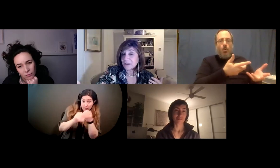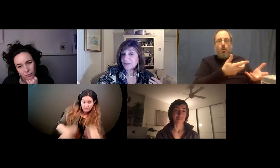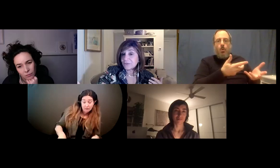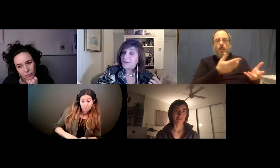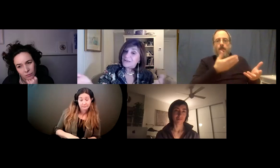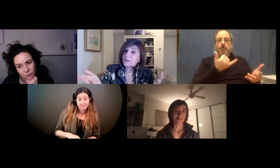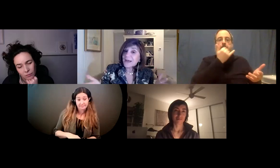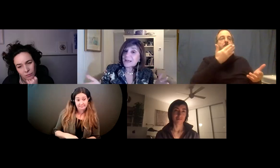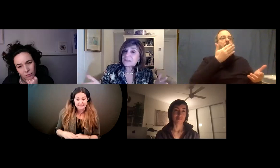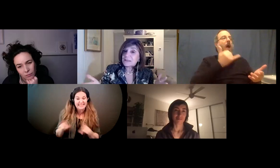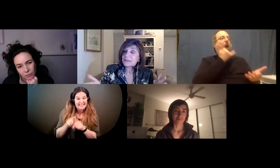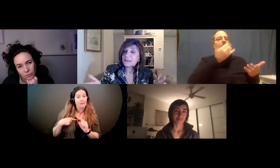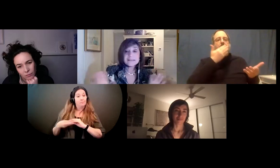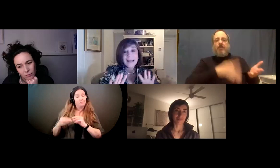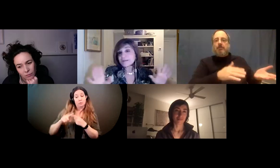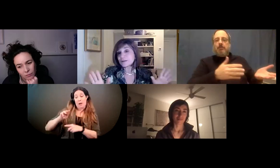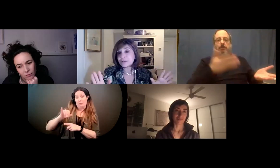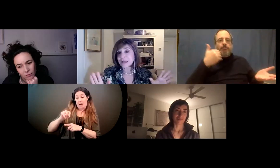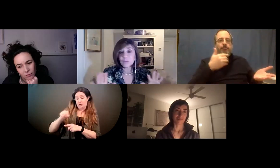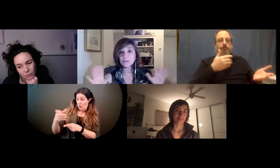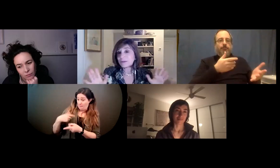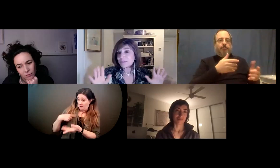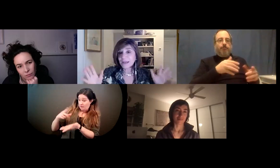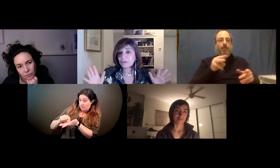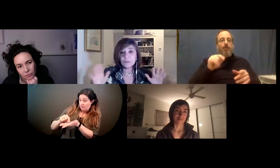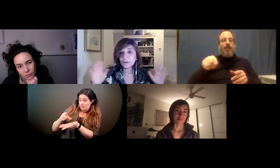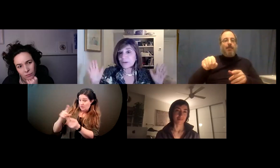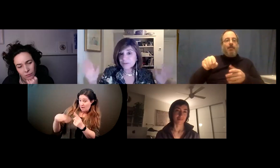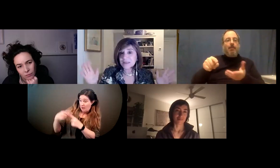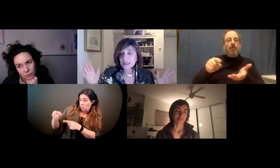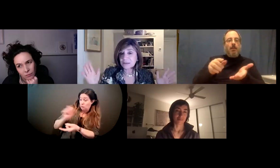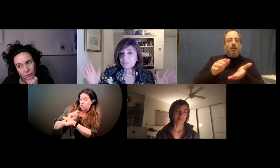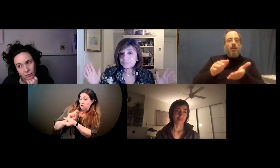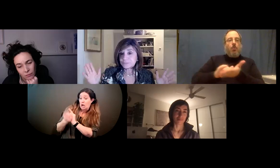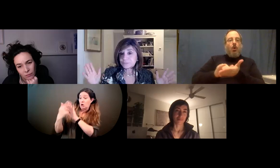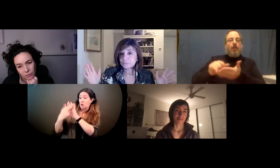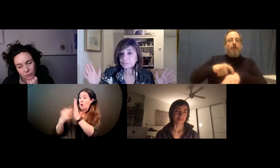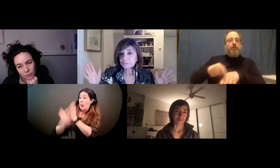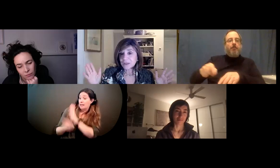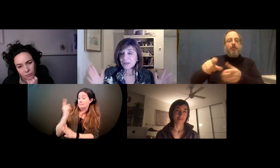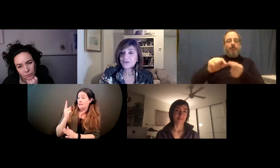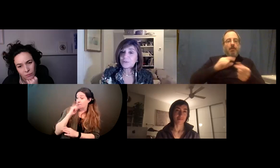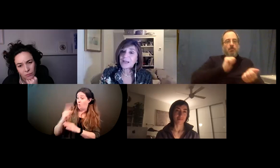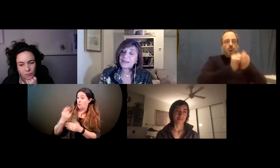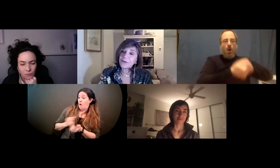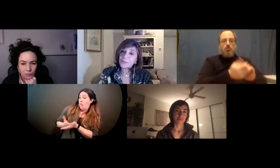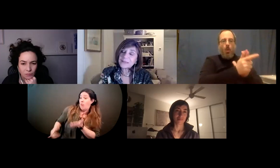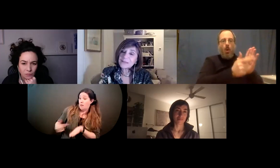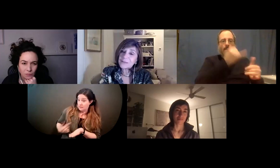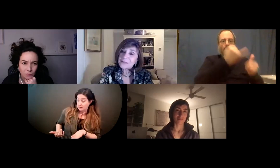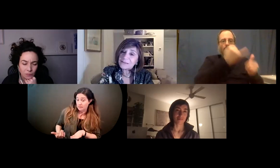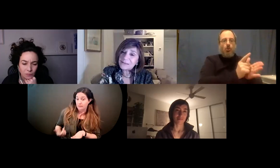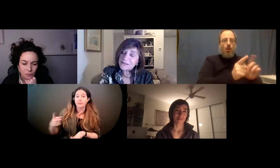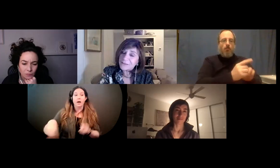And faced with that, it's absolutely not, we can't, no, that was a mistake. So I don't